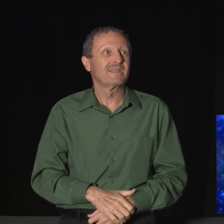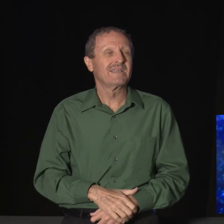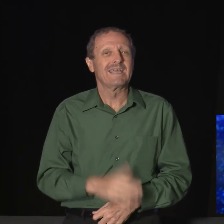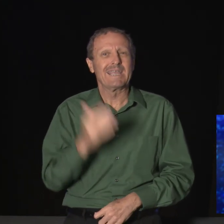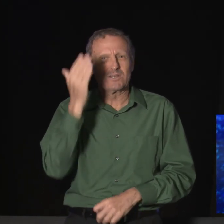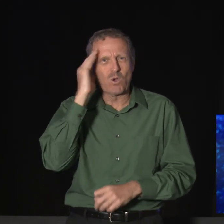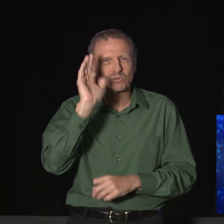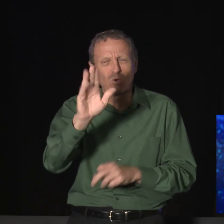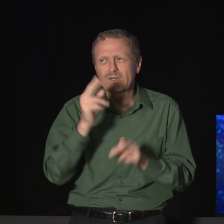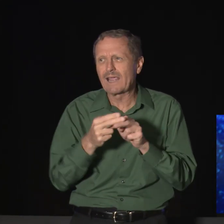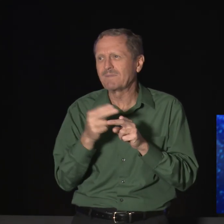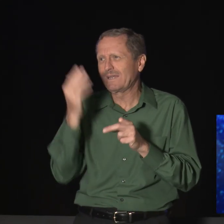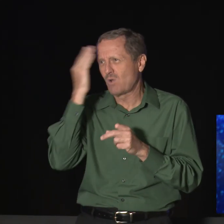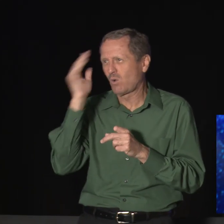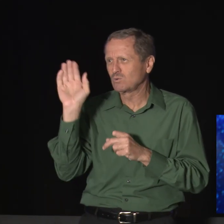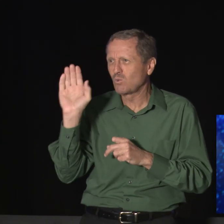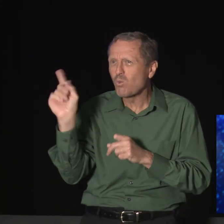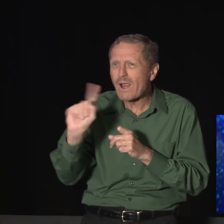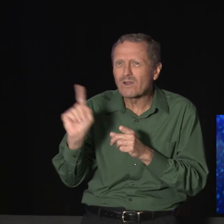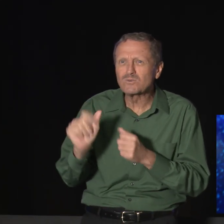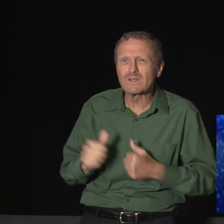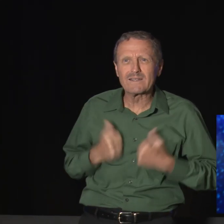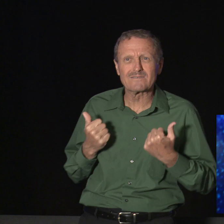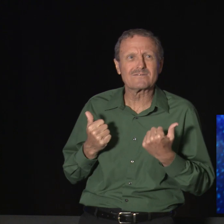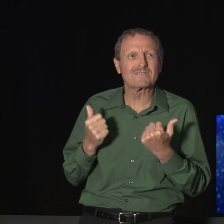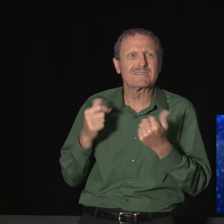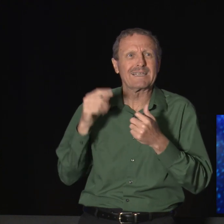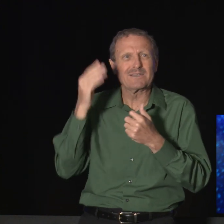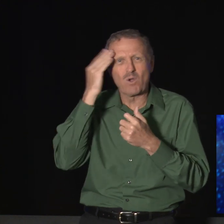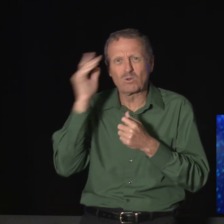He knows your name. He knows where you're at.